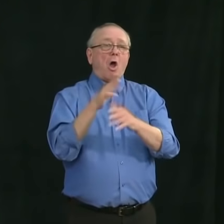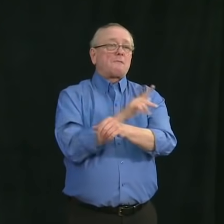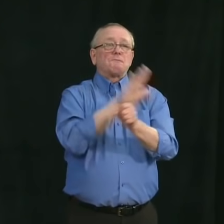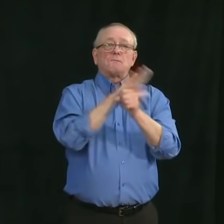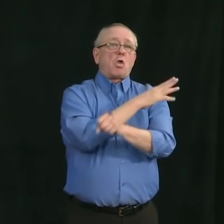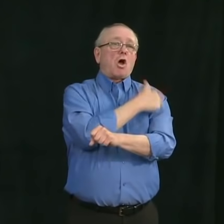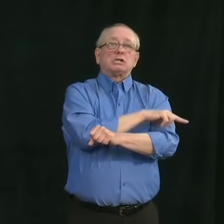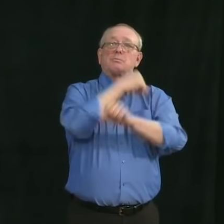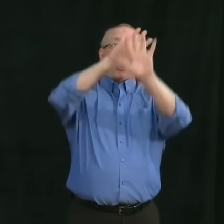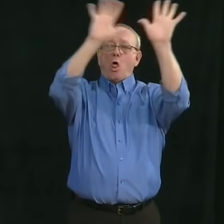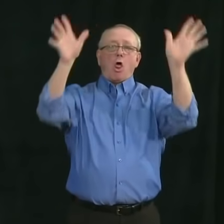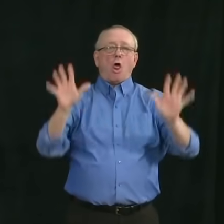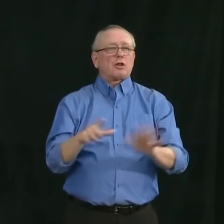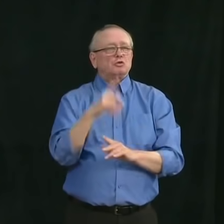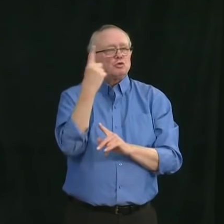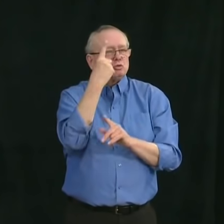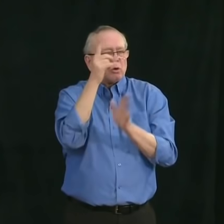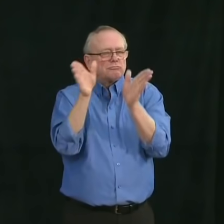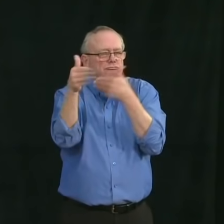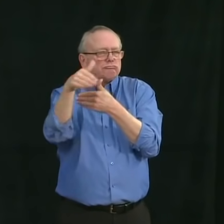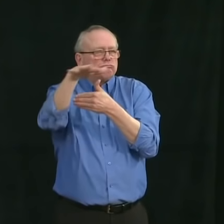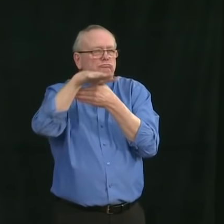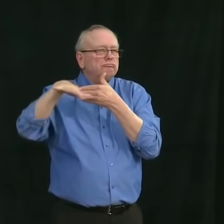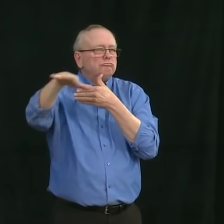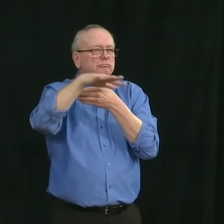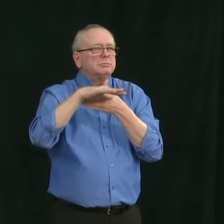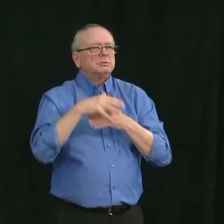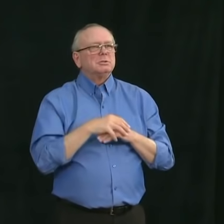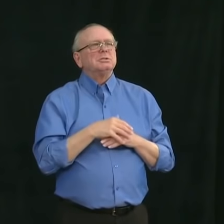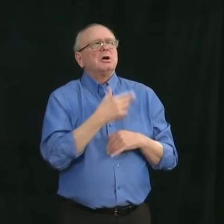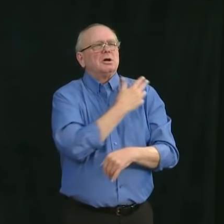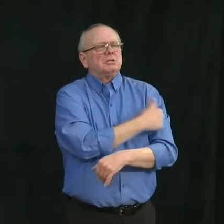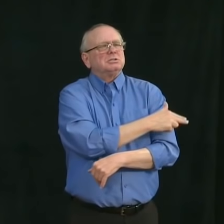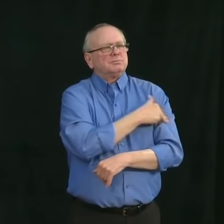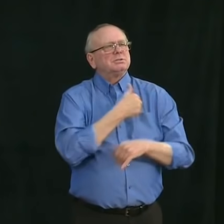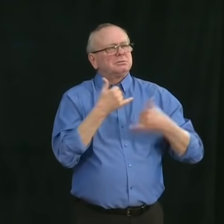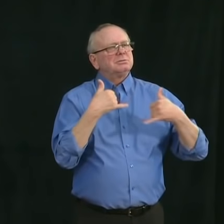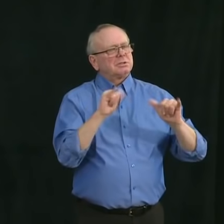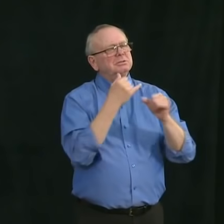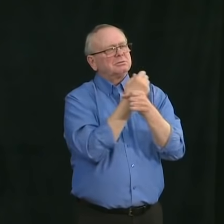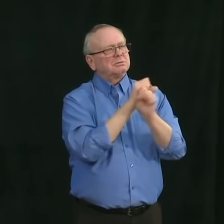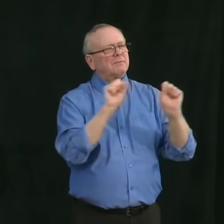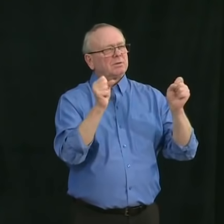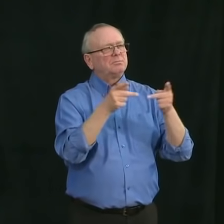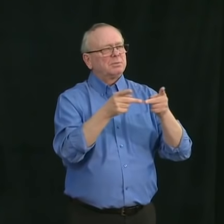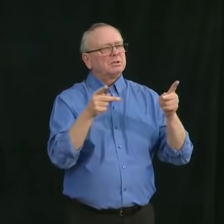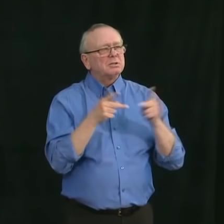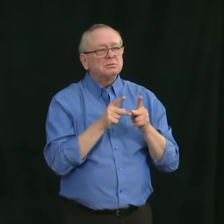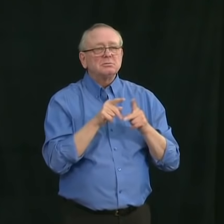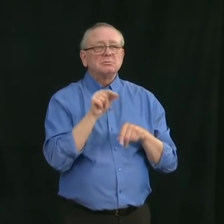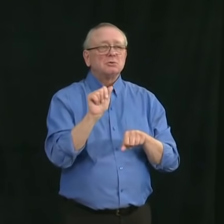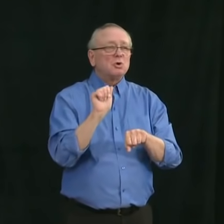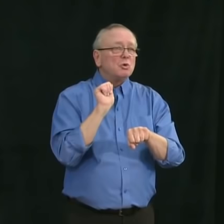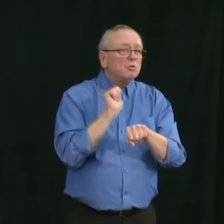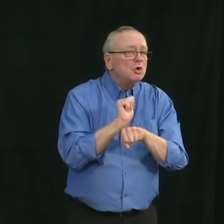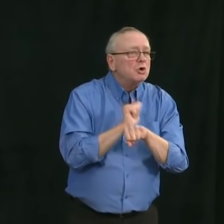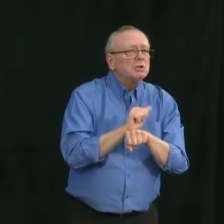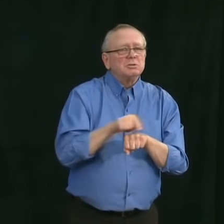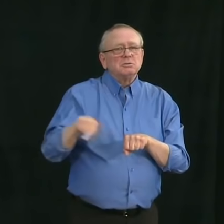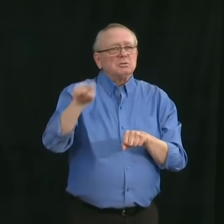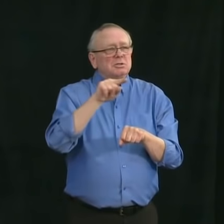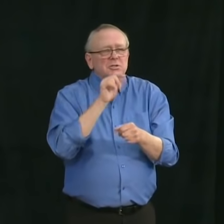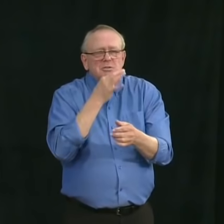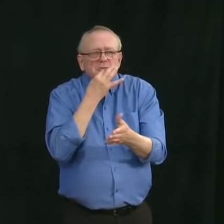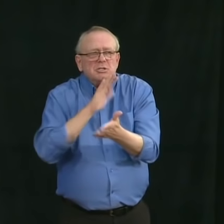to the diligent efforts of healthcare workers. Starting today, we will post the total testing numbers for healthcare workers employed by Alberta